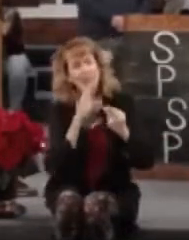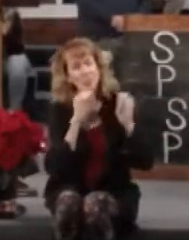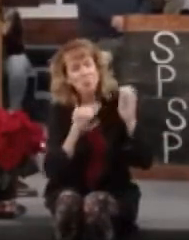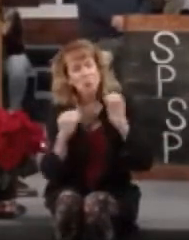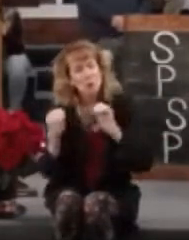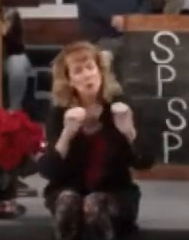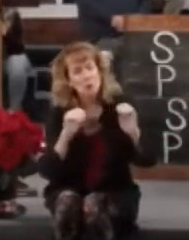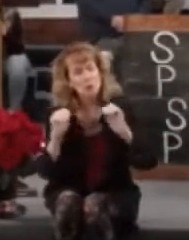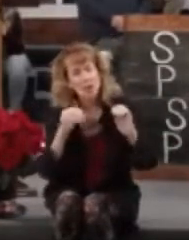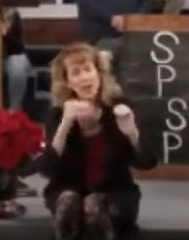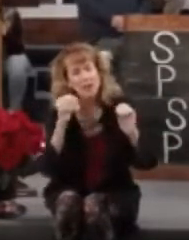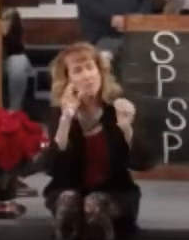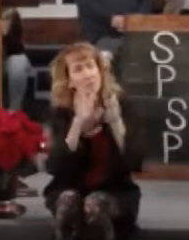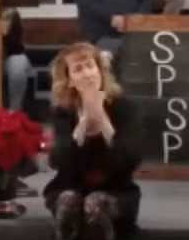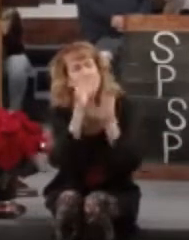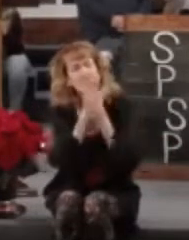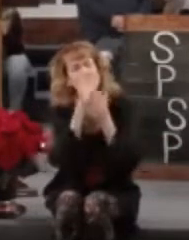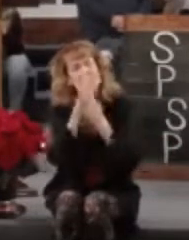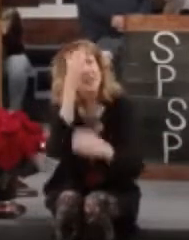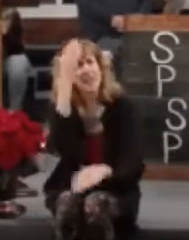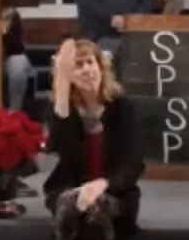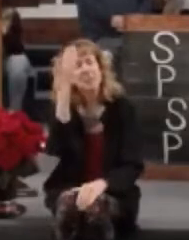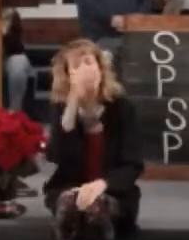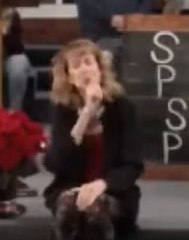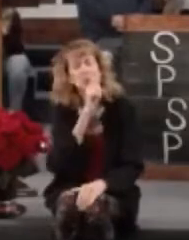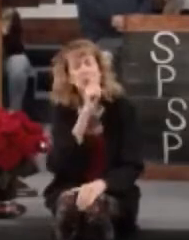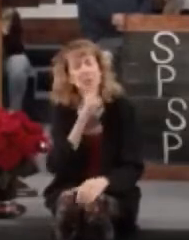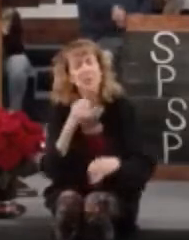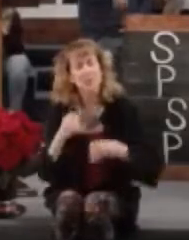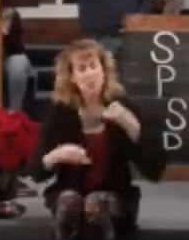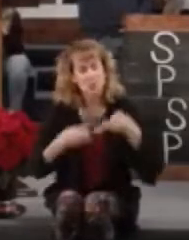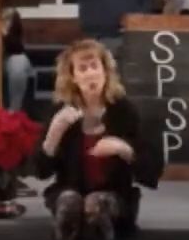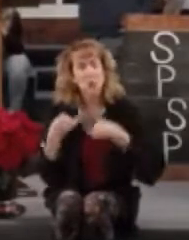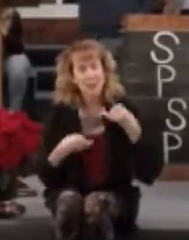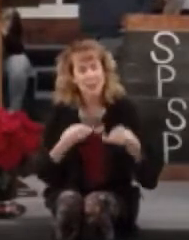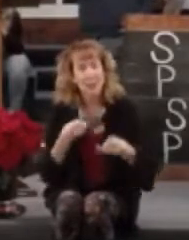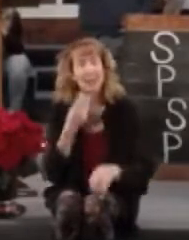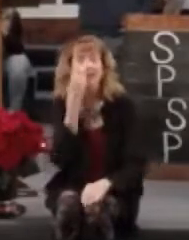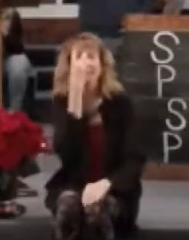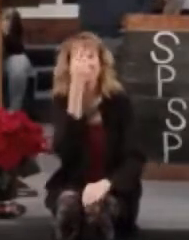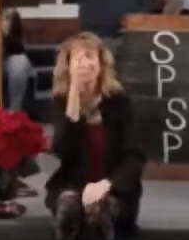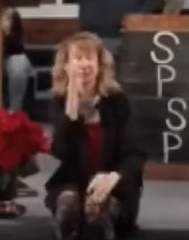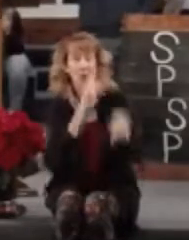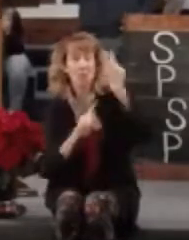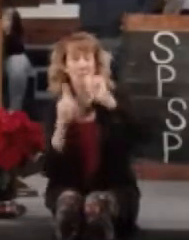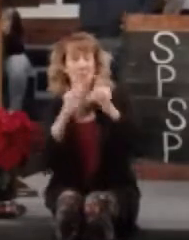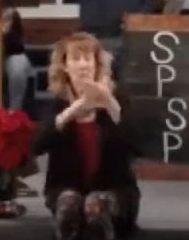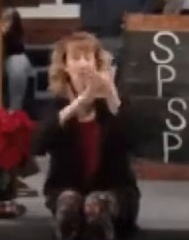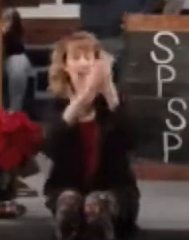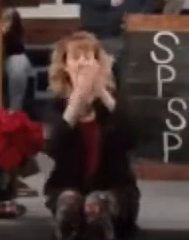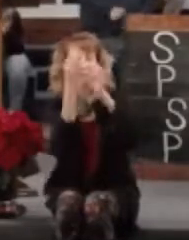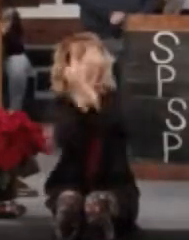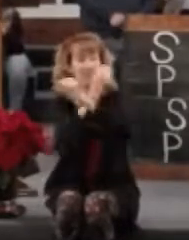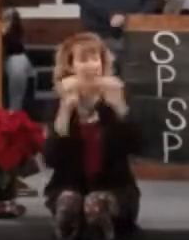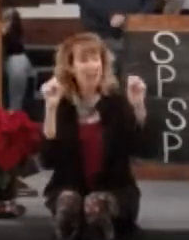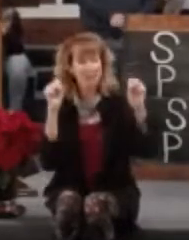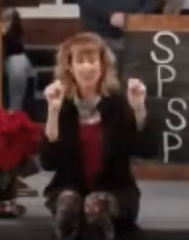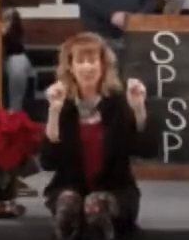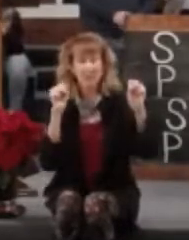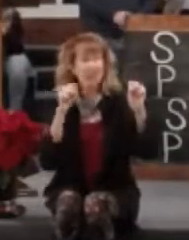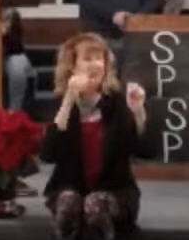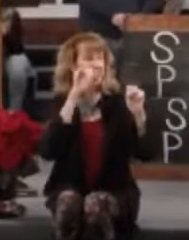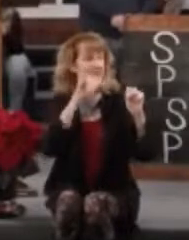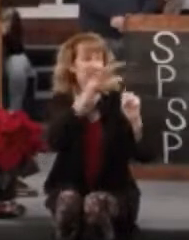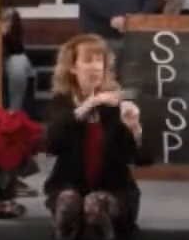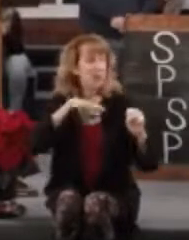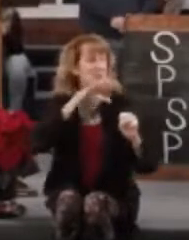praised before, that is a dear joy. Seeing souls saved in areas where no one has ever known